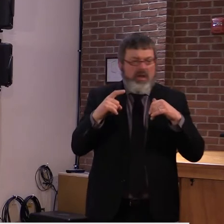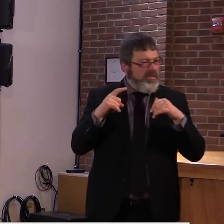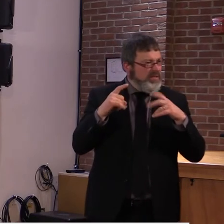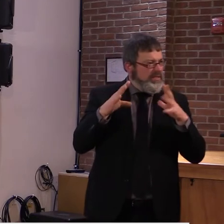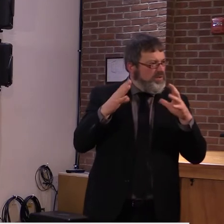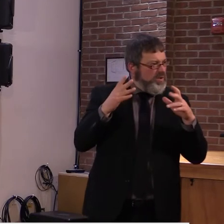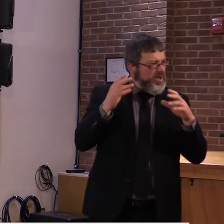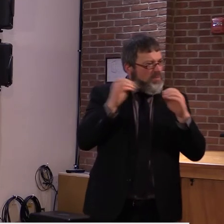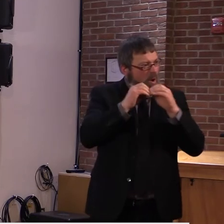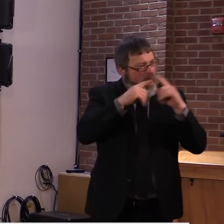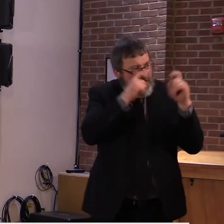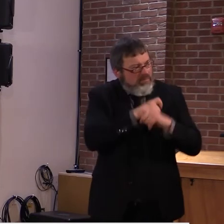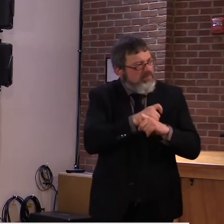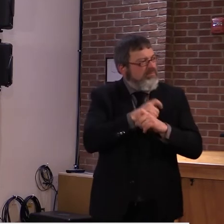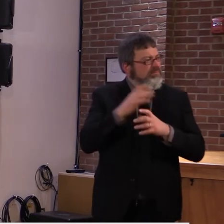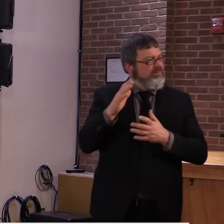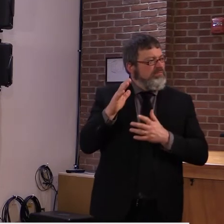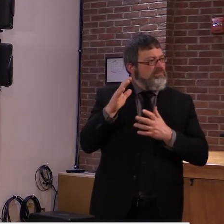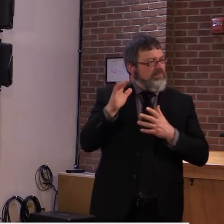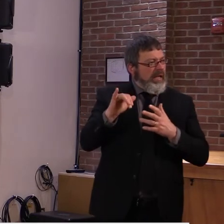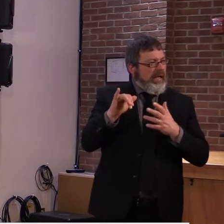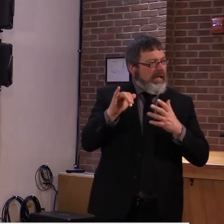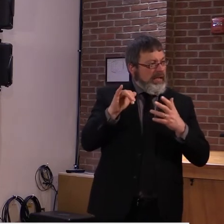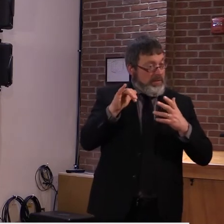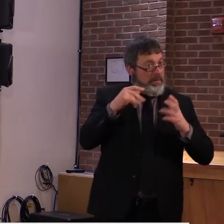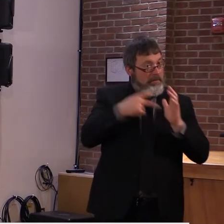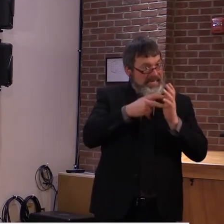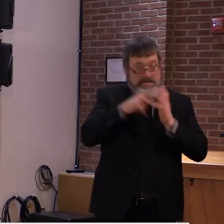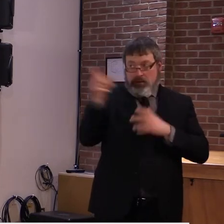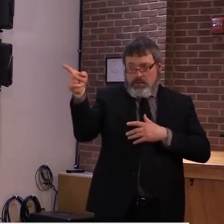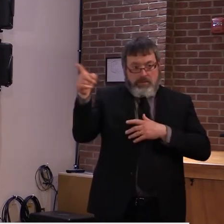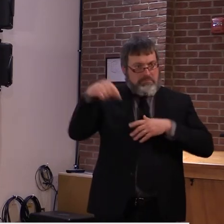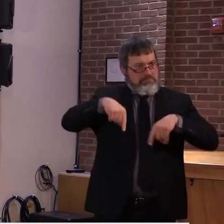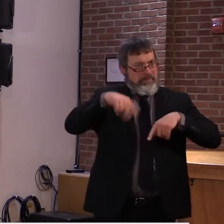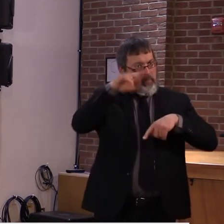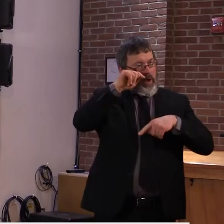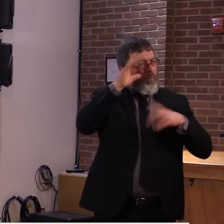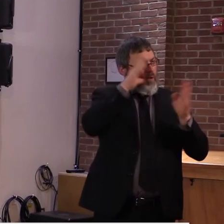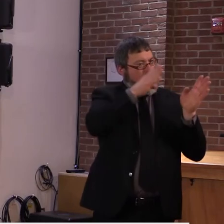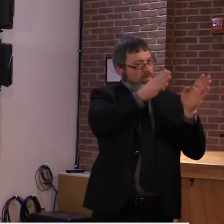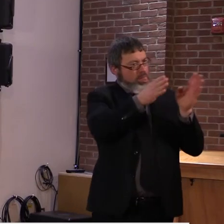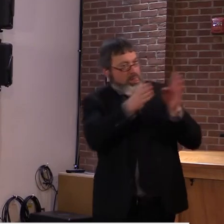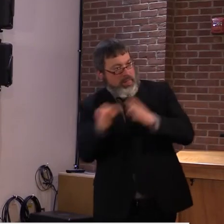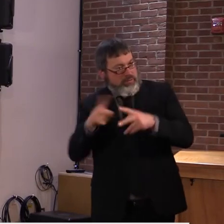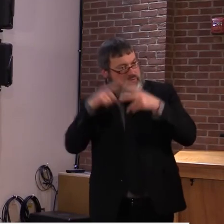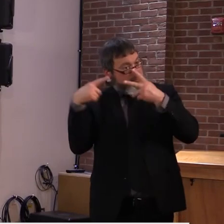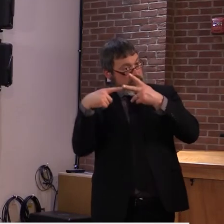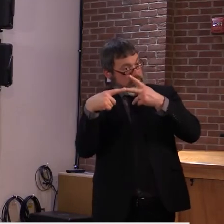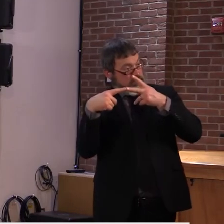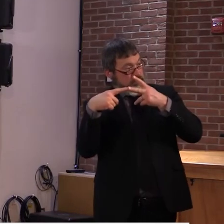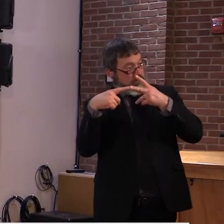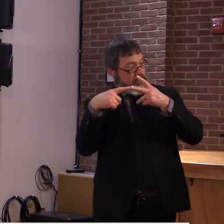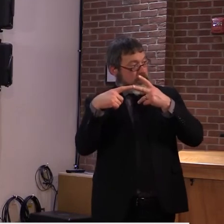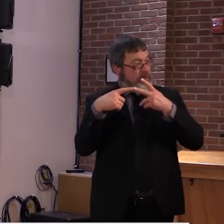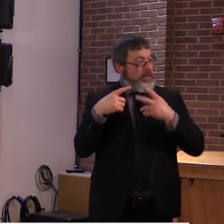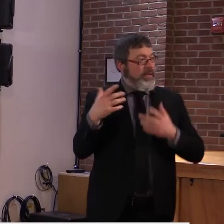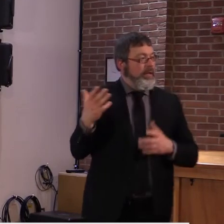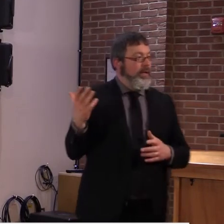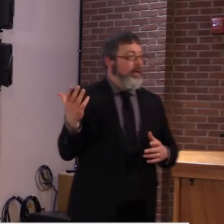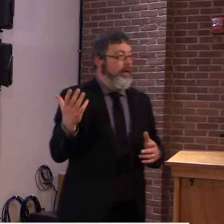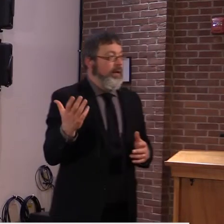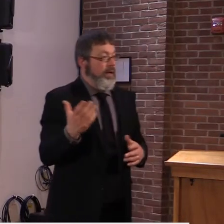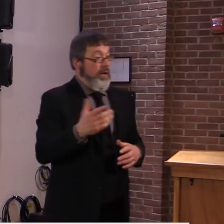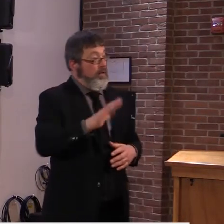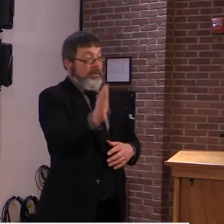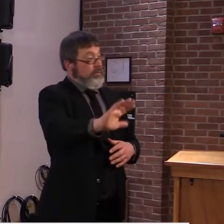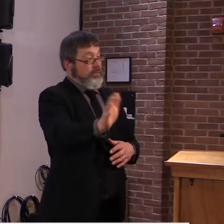utilize the Moderna vaccine? Actually, it's the contrary. They're all being given the Pfizer vaccine